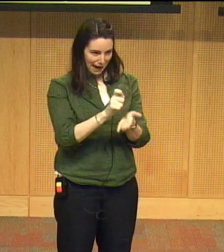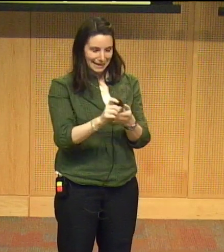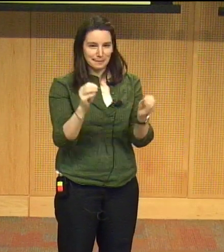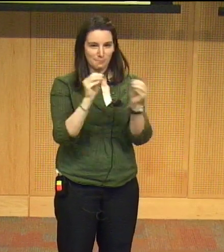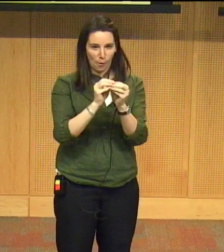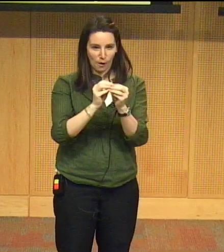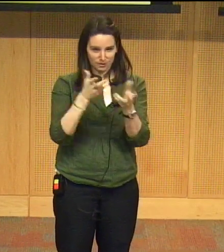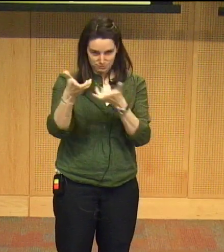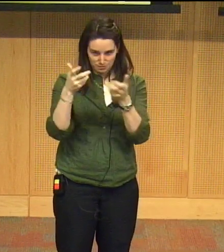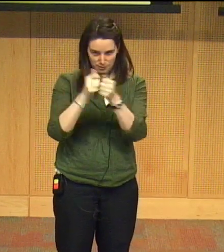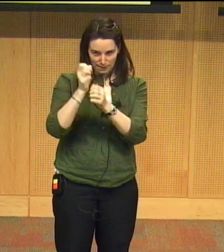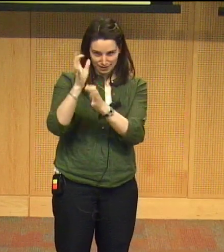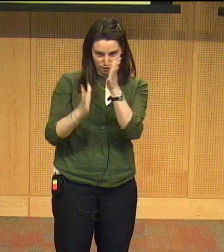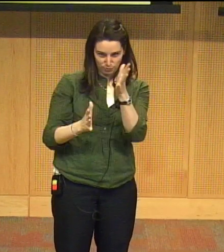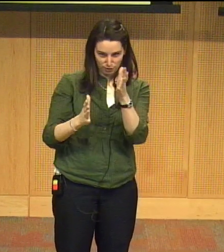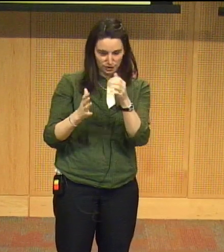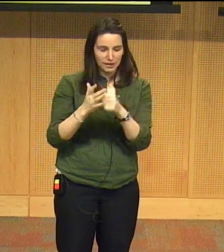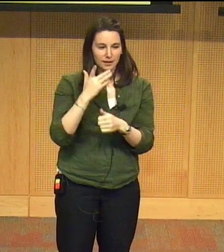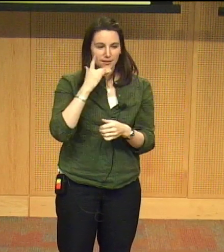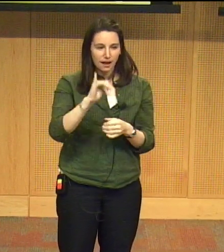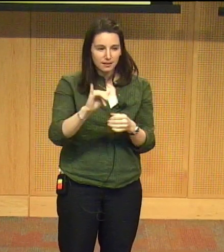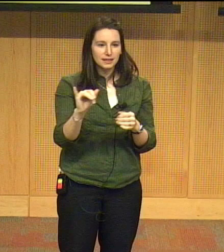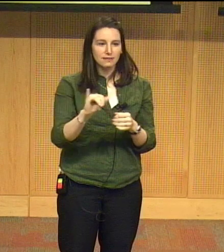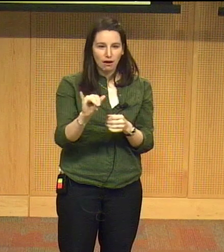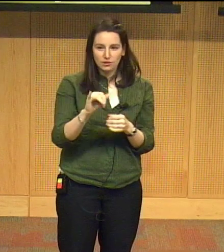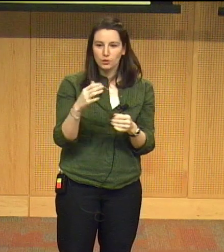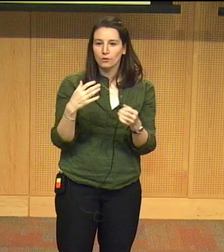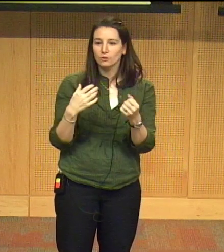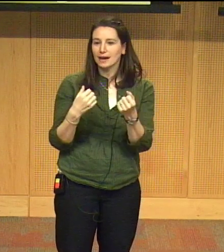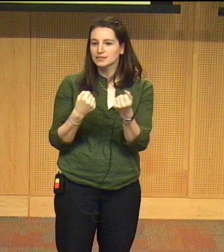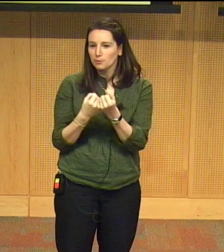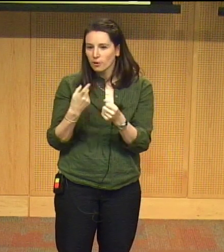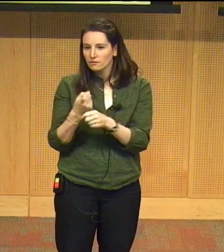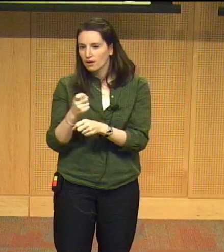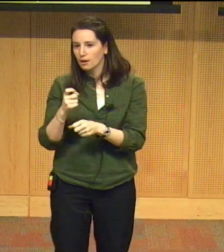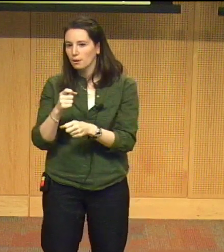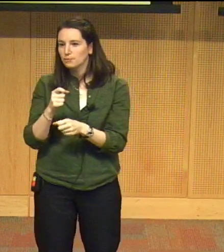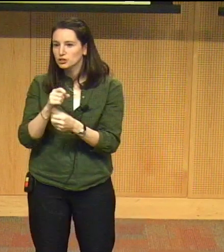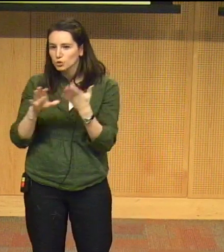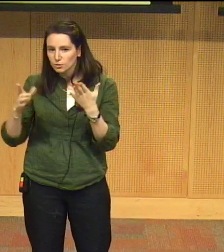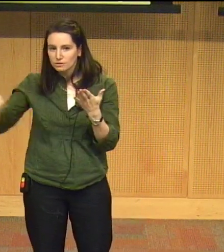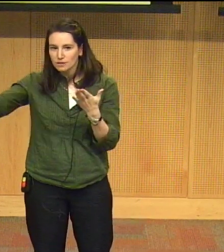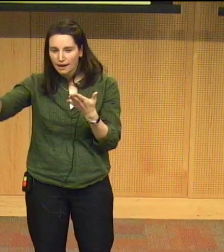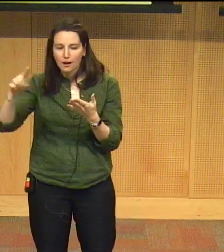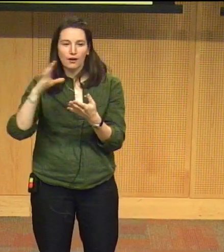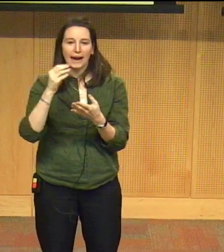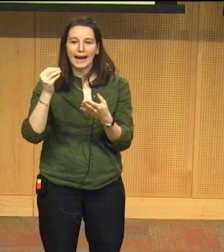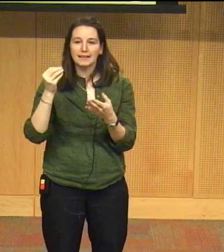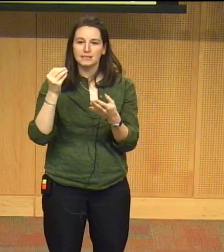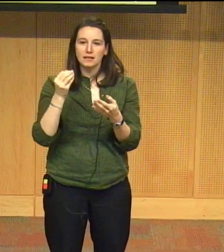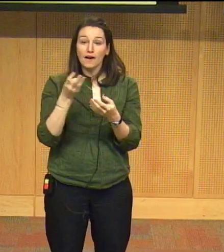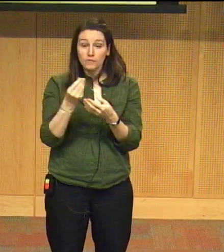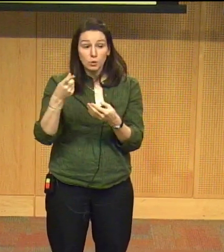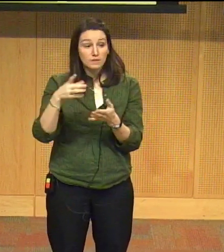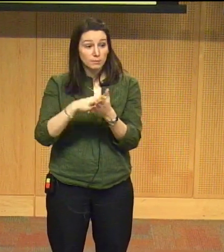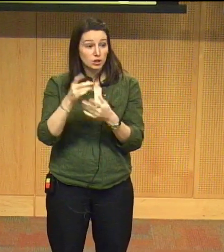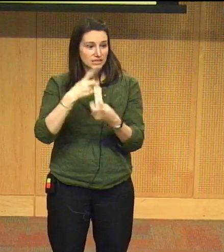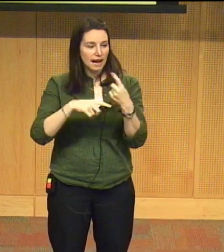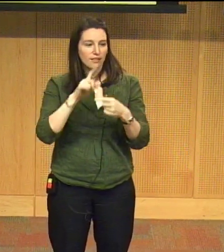writing, more with my interpreter. Luckily, also, I had support from the students there, and a few of them learned sign. There